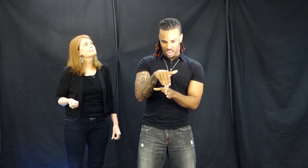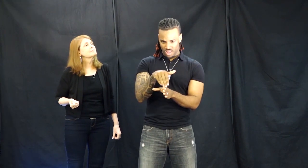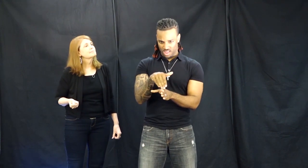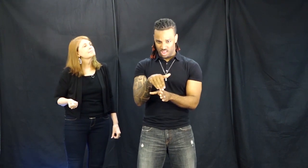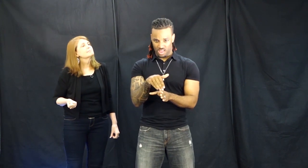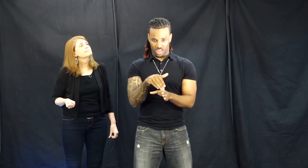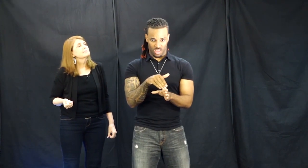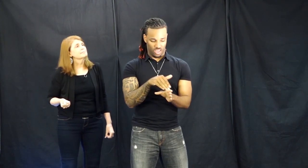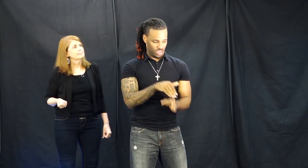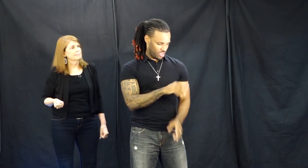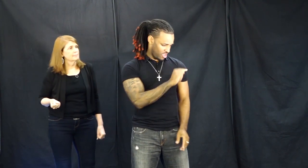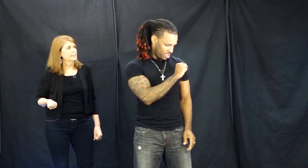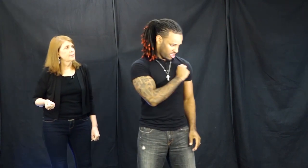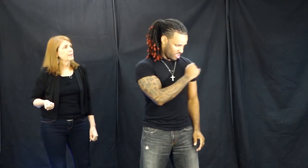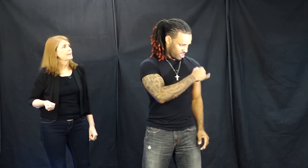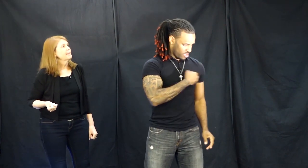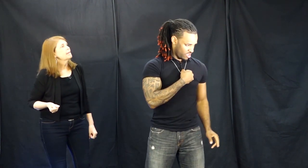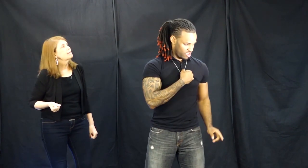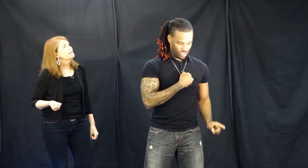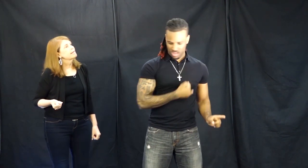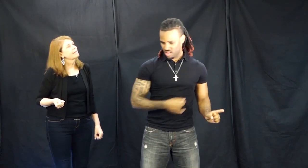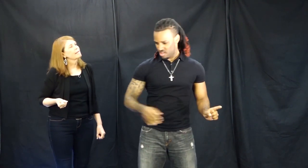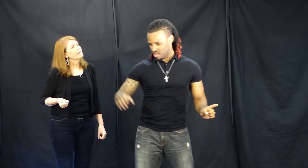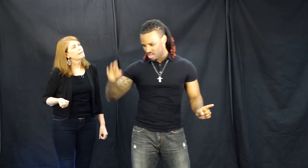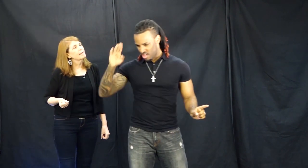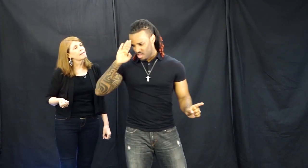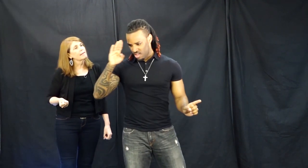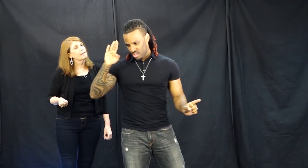choice. If you were to ask me who I promote,